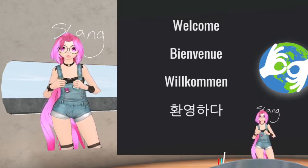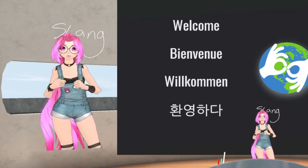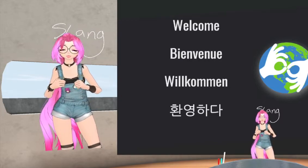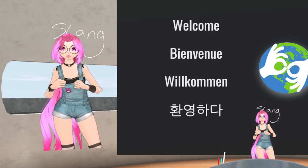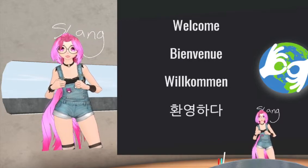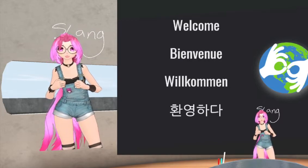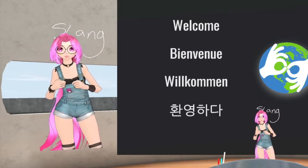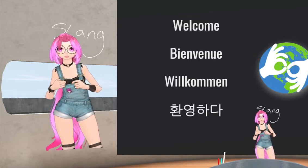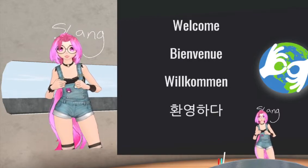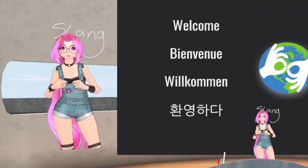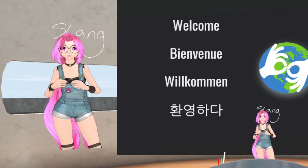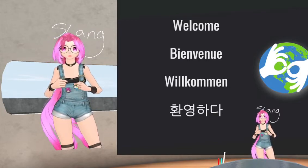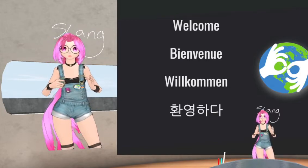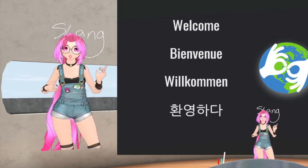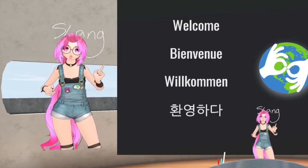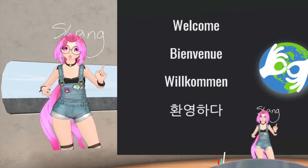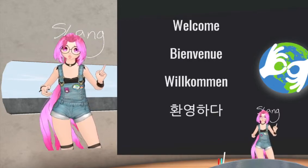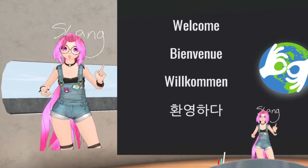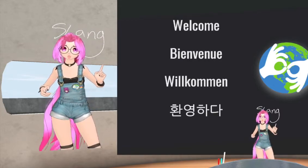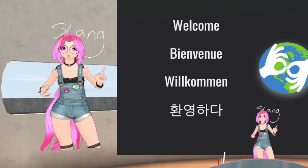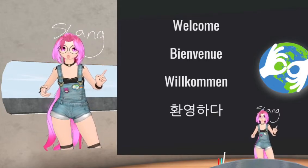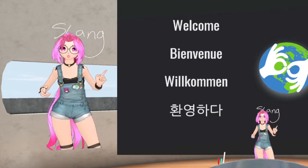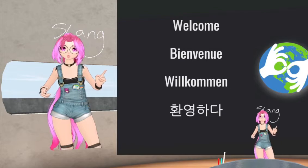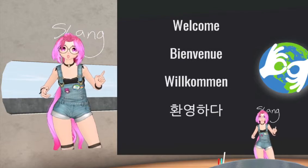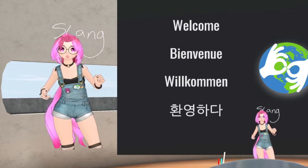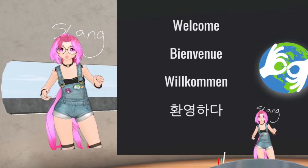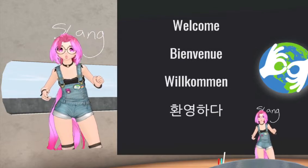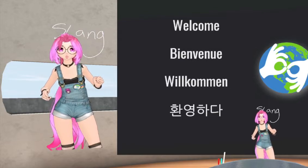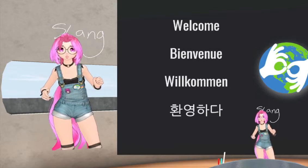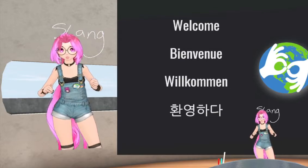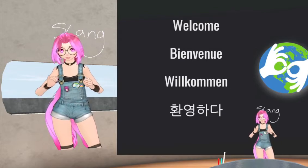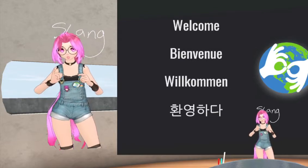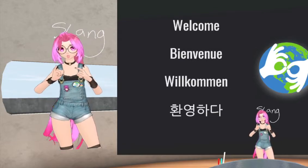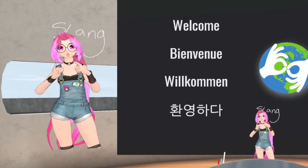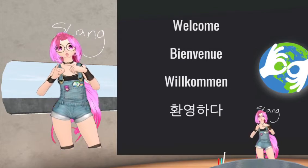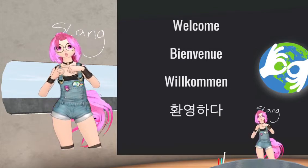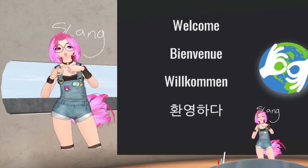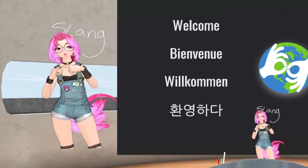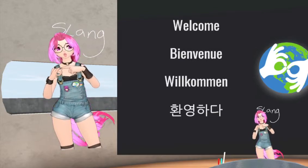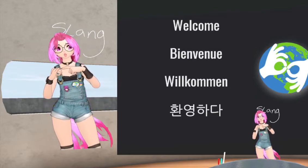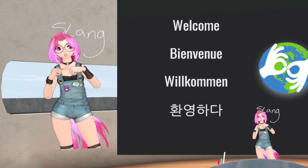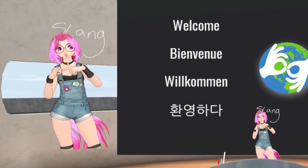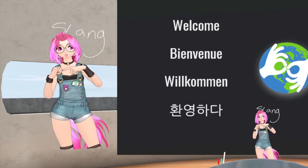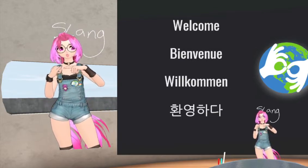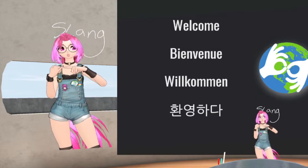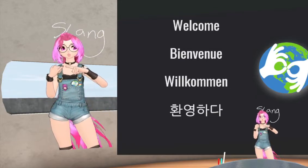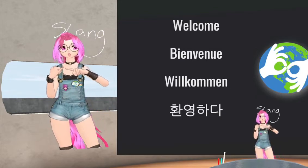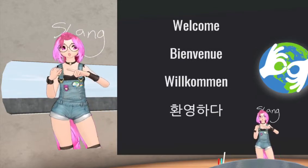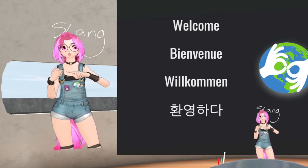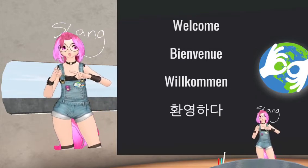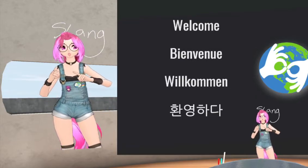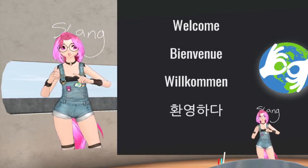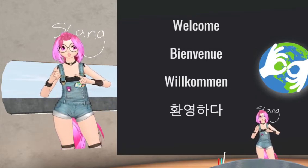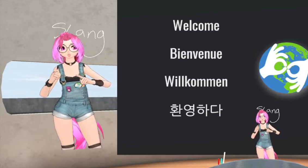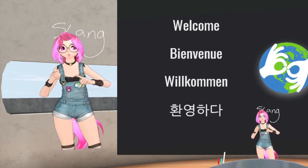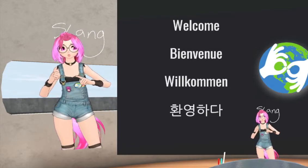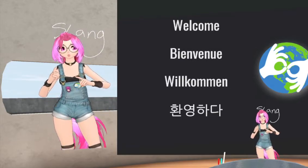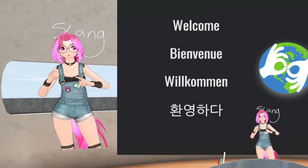Super Minimax? Yeah? If you know the answer already from a previous class, you should not answer. Give it to the students. Okay, yeah,